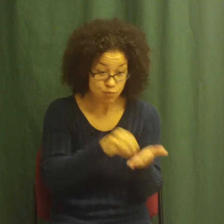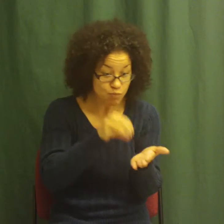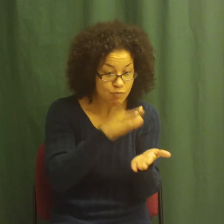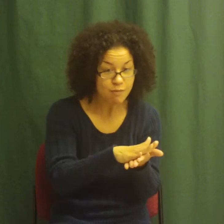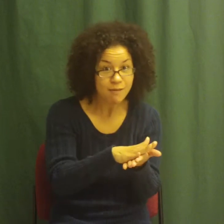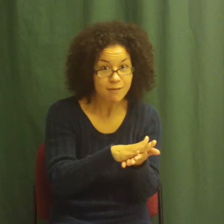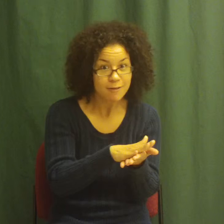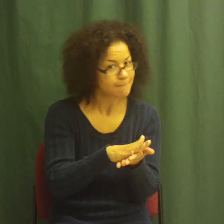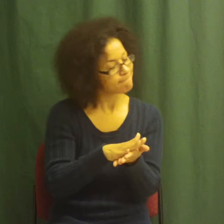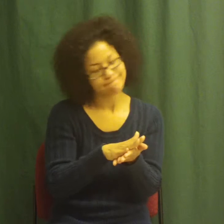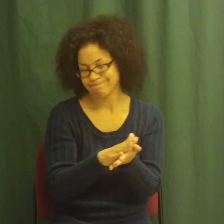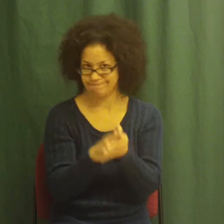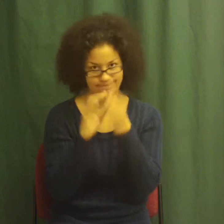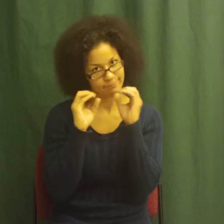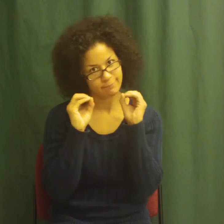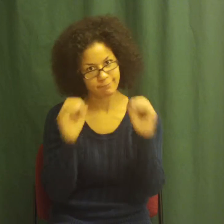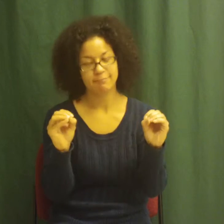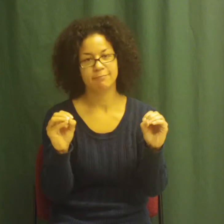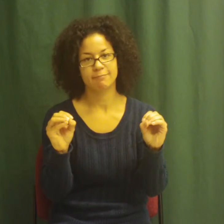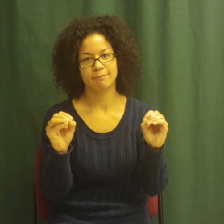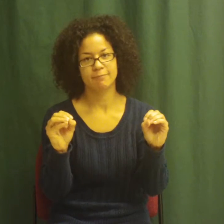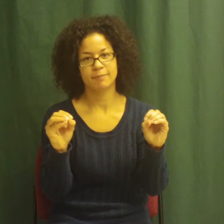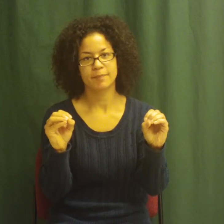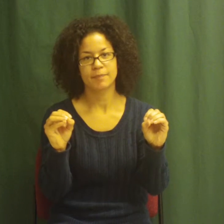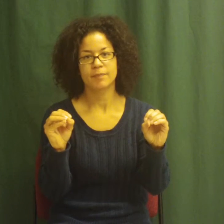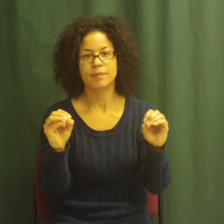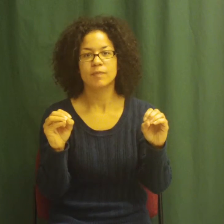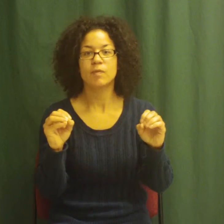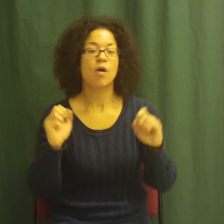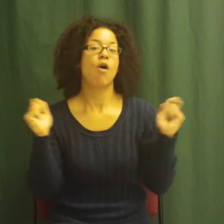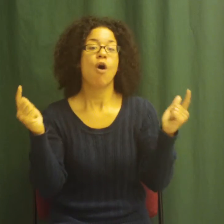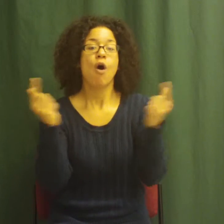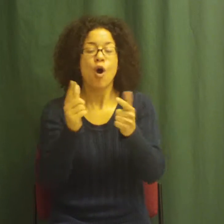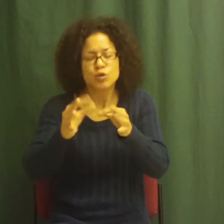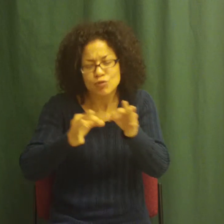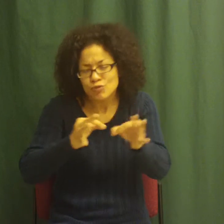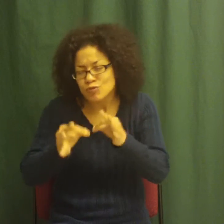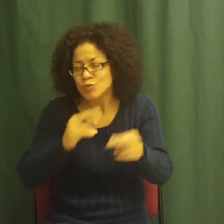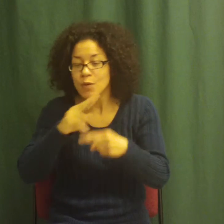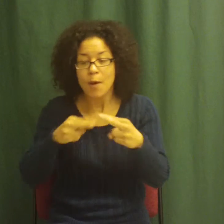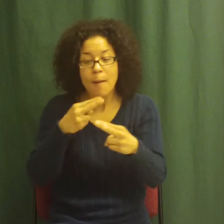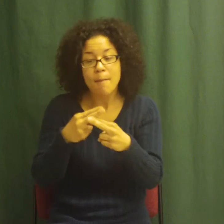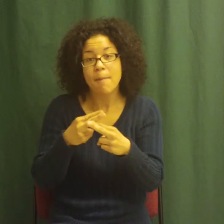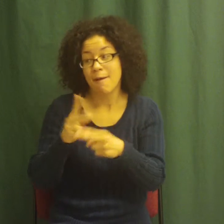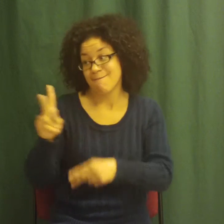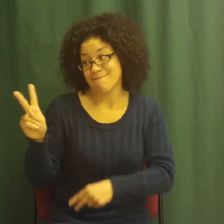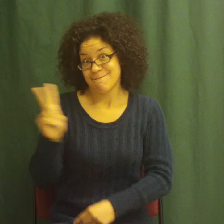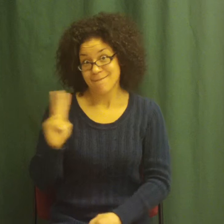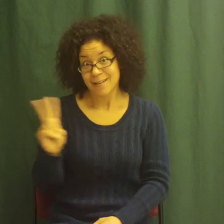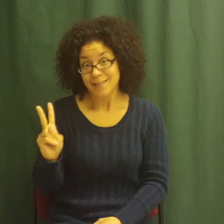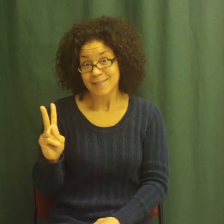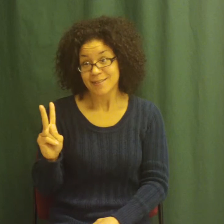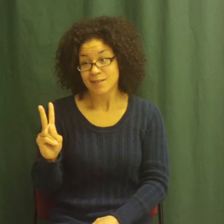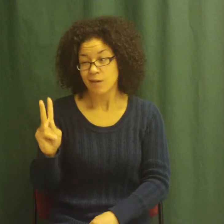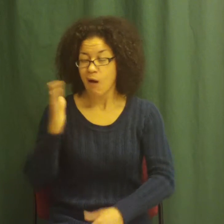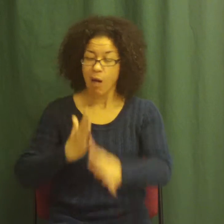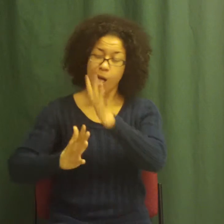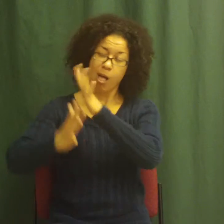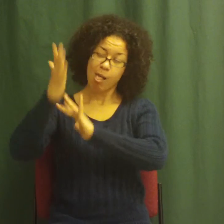ever existed. All depictions of Viking helmets dating to the Viking Age show helmets with